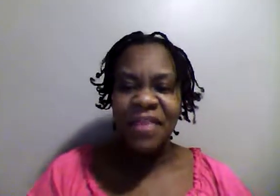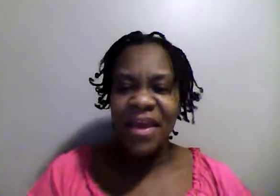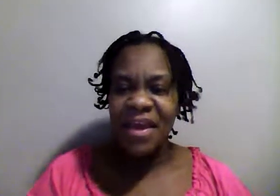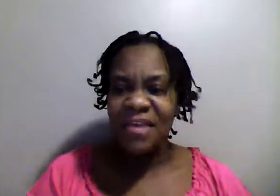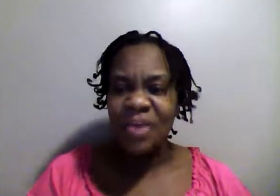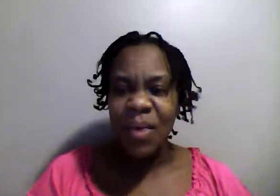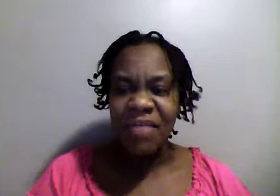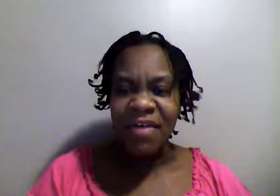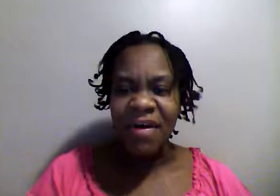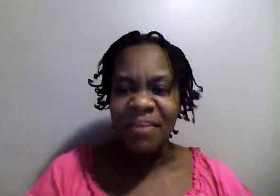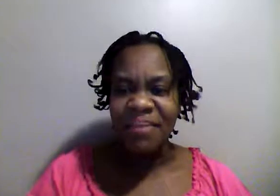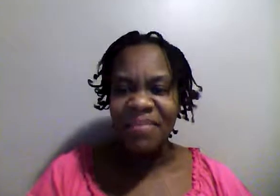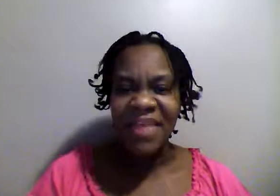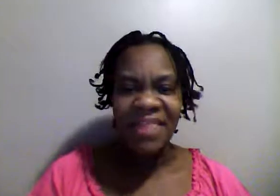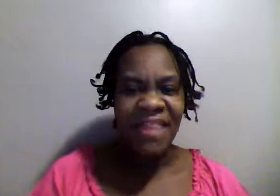is, however, that